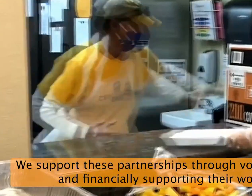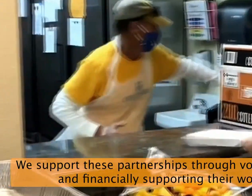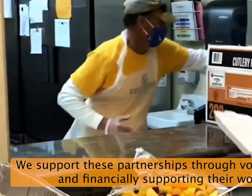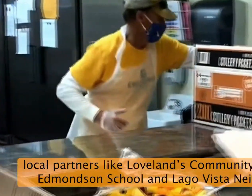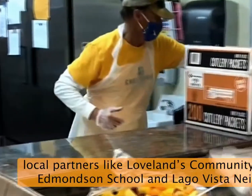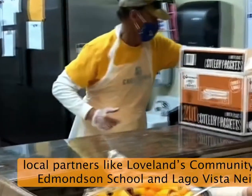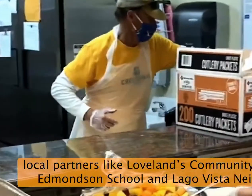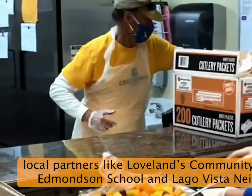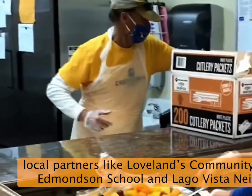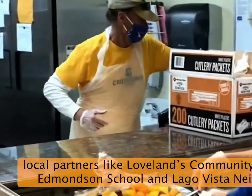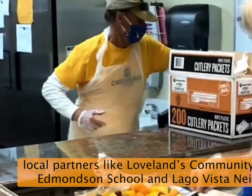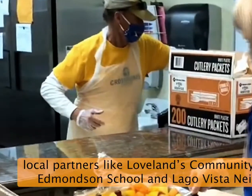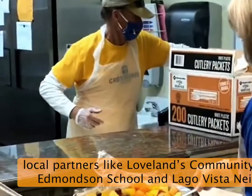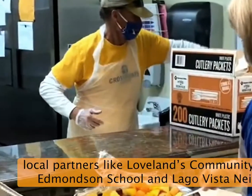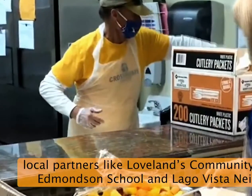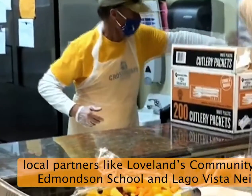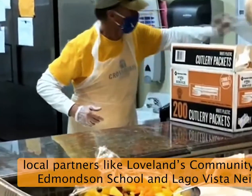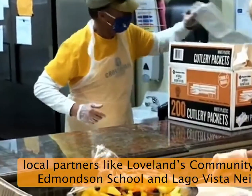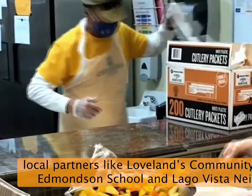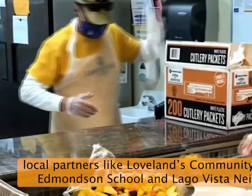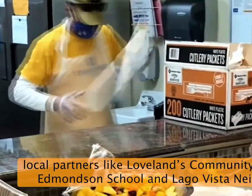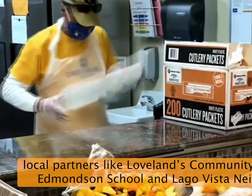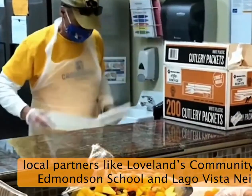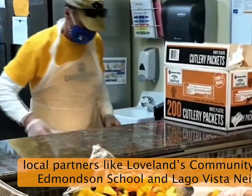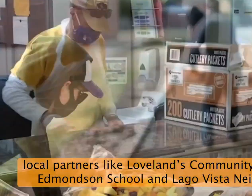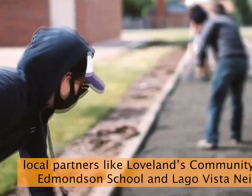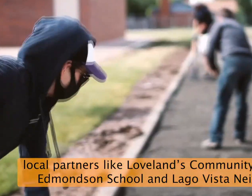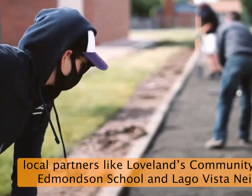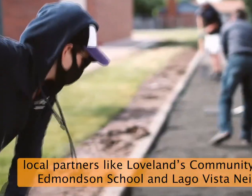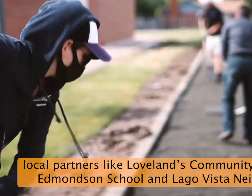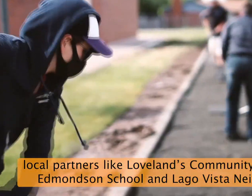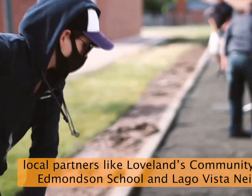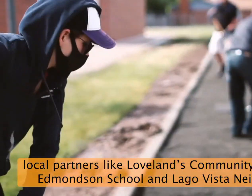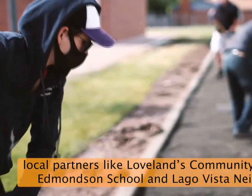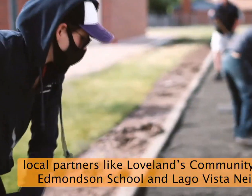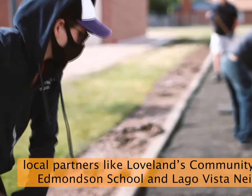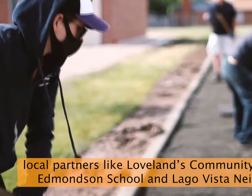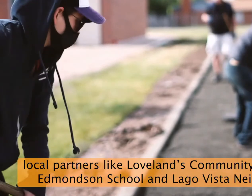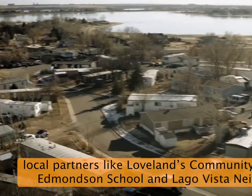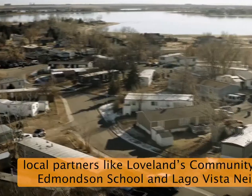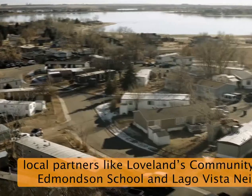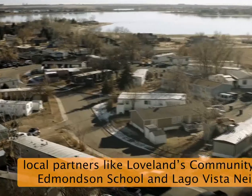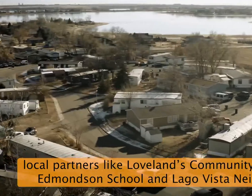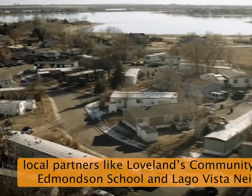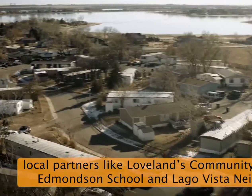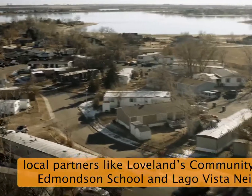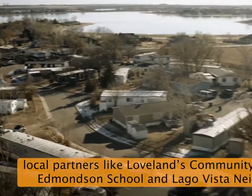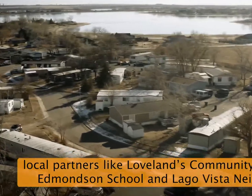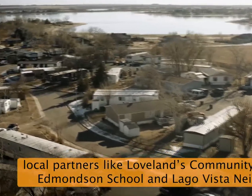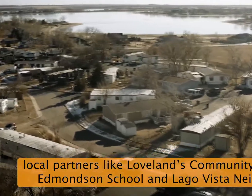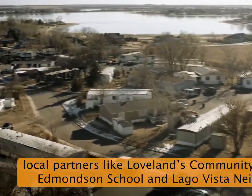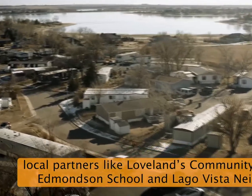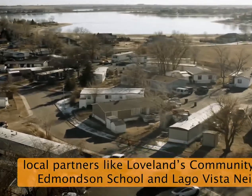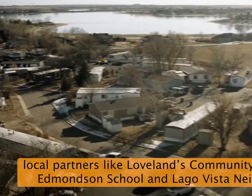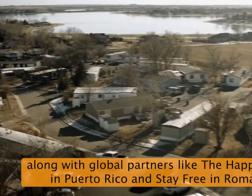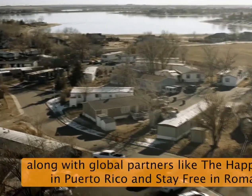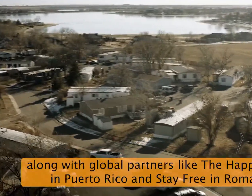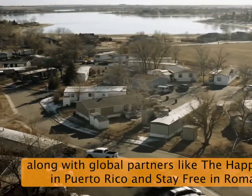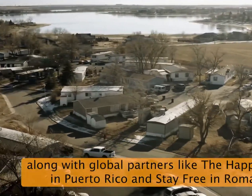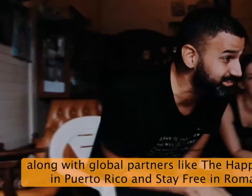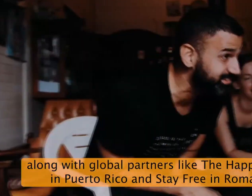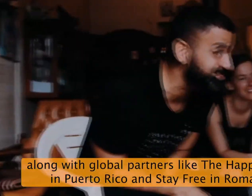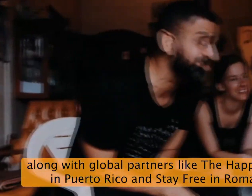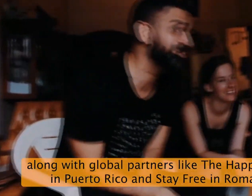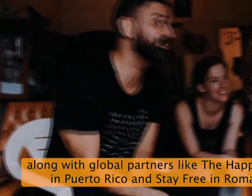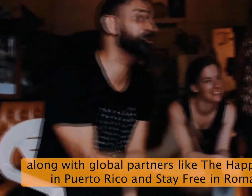their work. Local partners like Loveland's Community Kitchen, Edmondson School, and Lago Vista Neighbor,